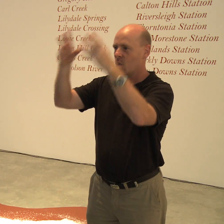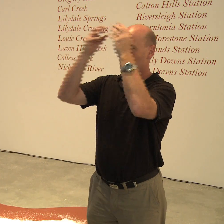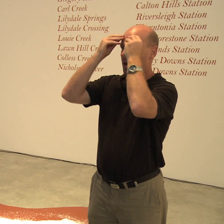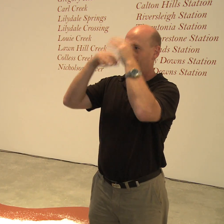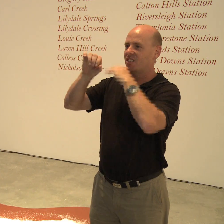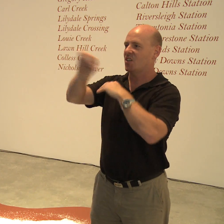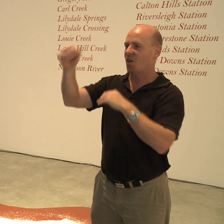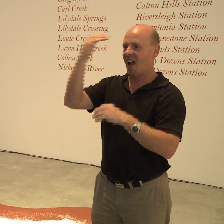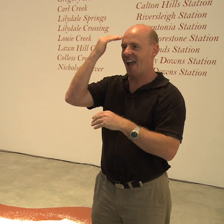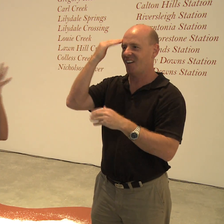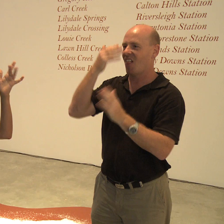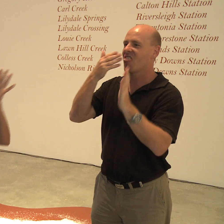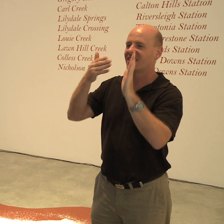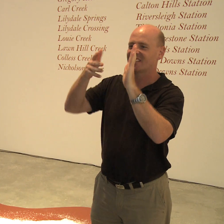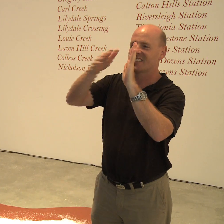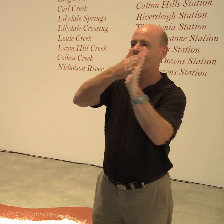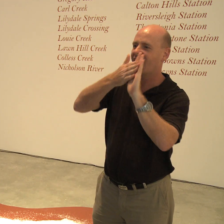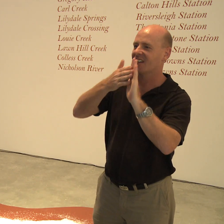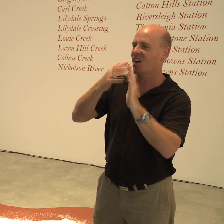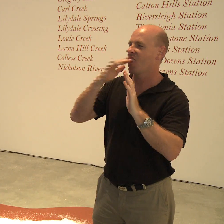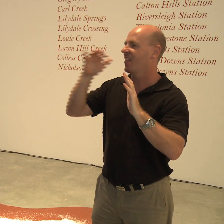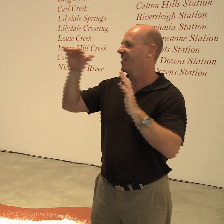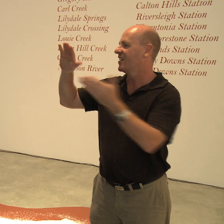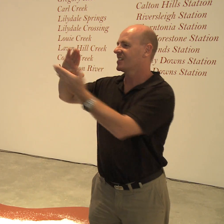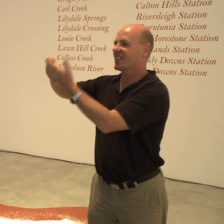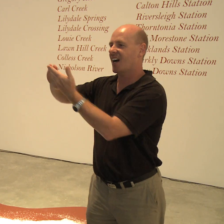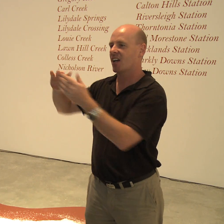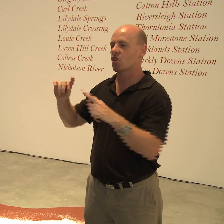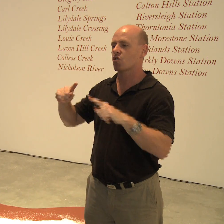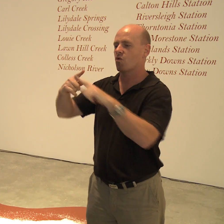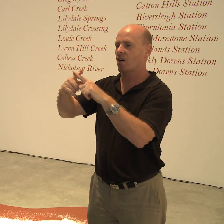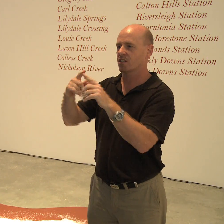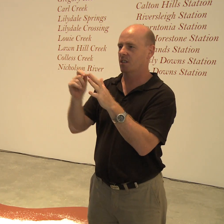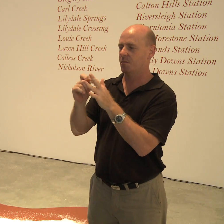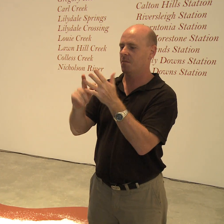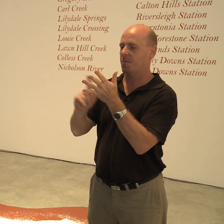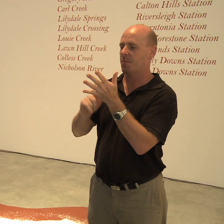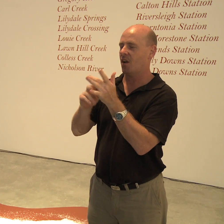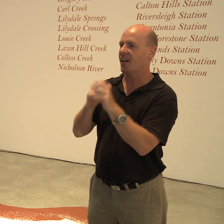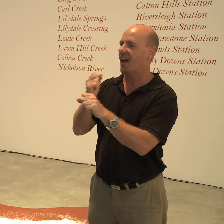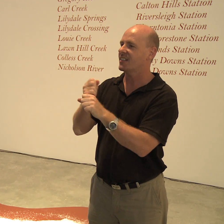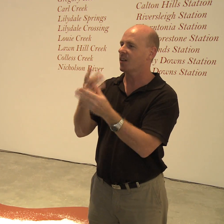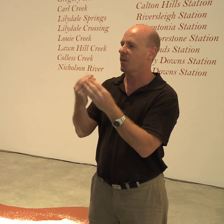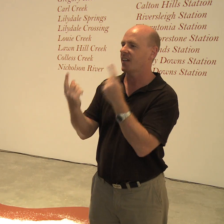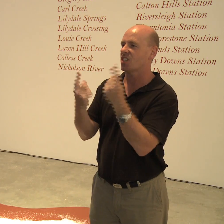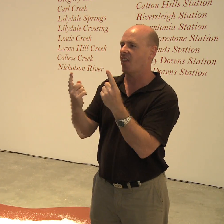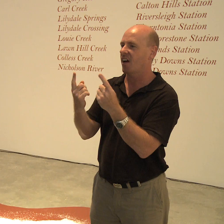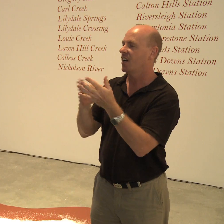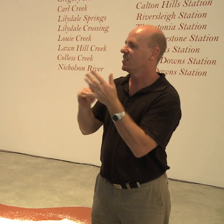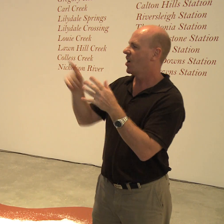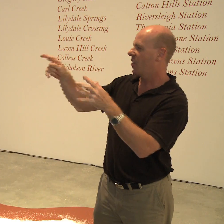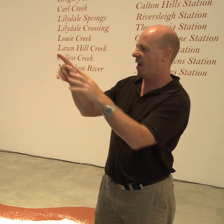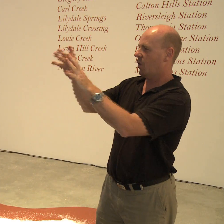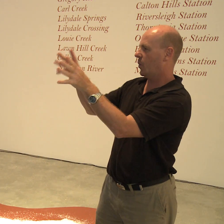suddenly getting stuck or, you know, sort of moving across and cross-pollinating with each other. So this skirt